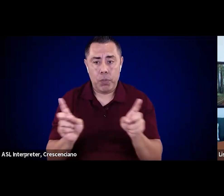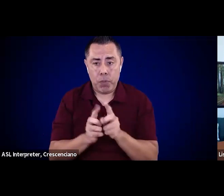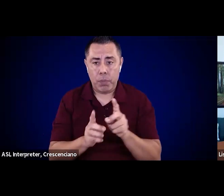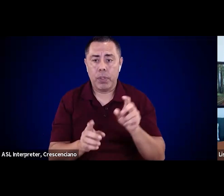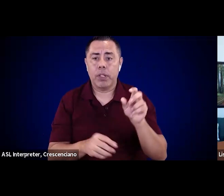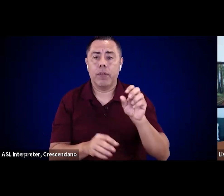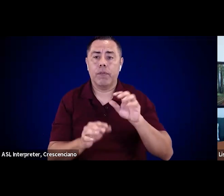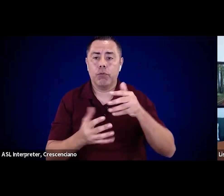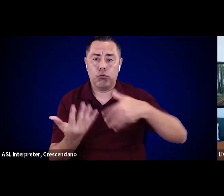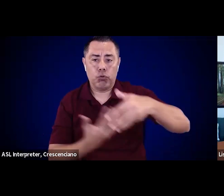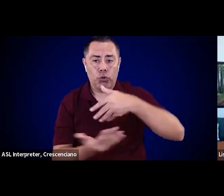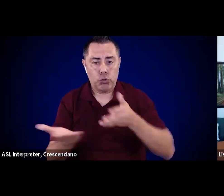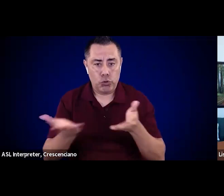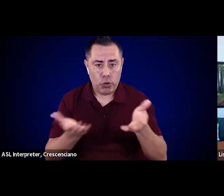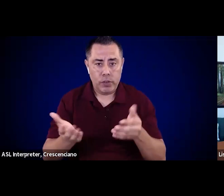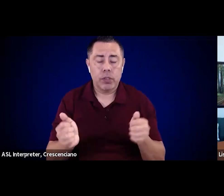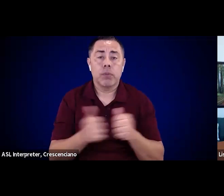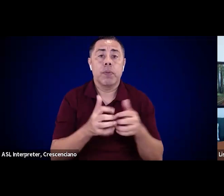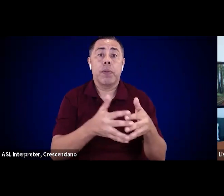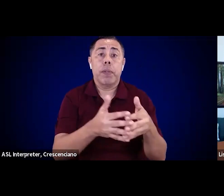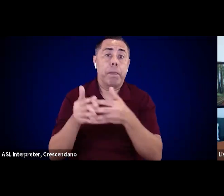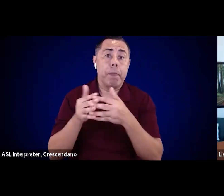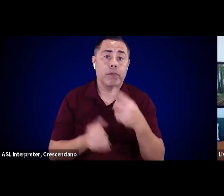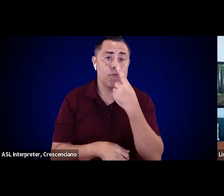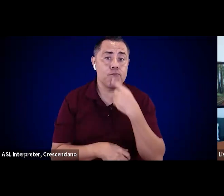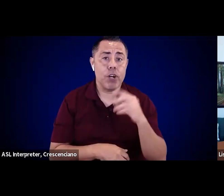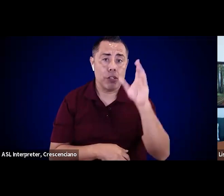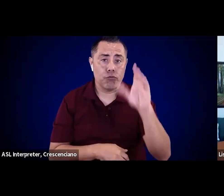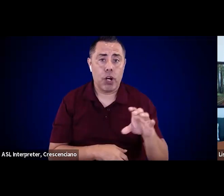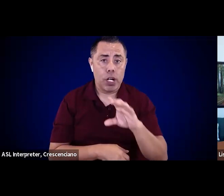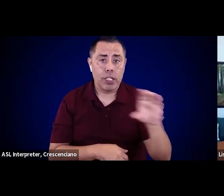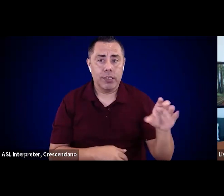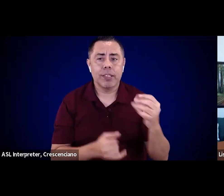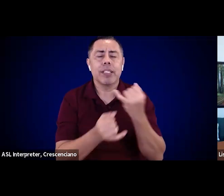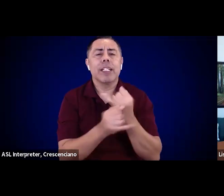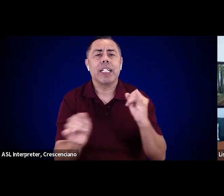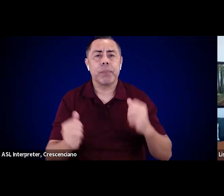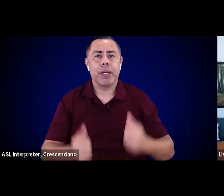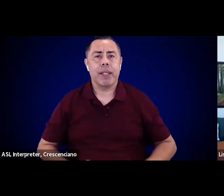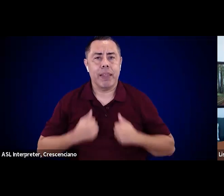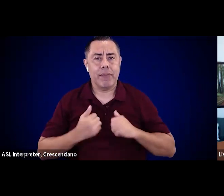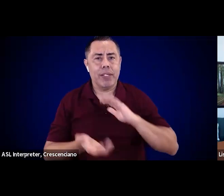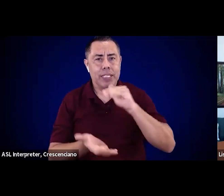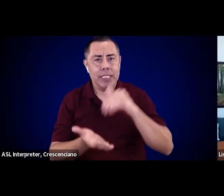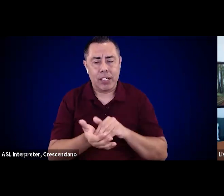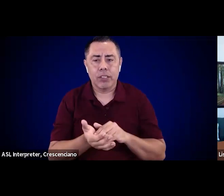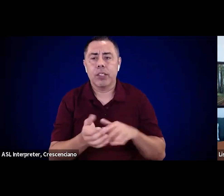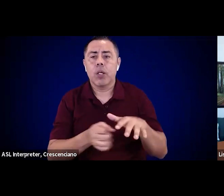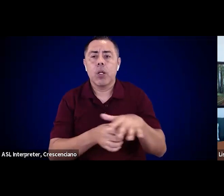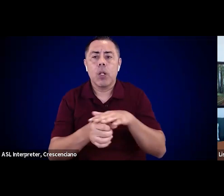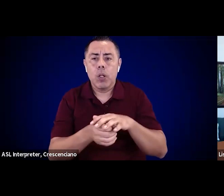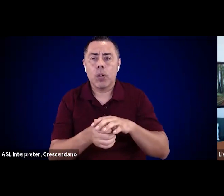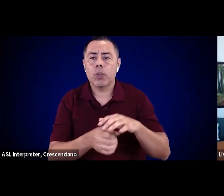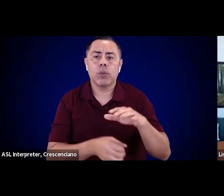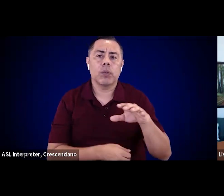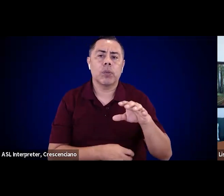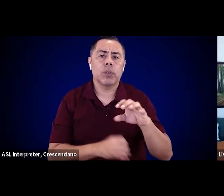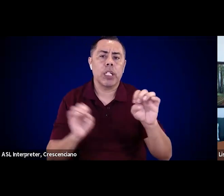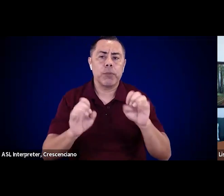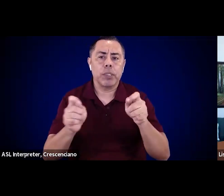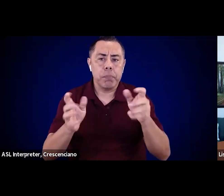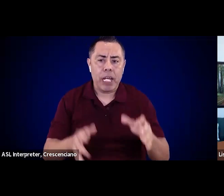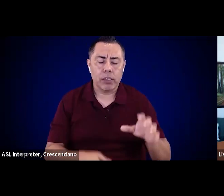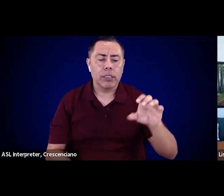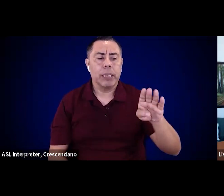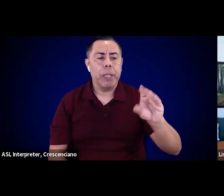Cross, independent living centers, local emergency managers, CBOs, and stakeholders throughout the state